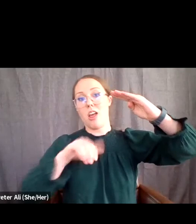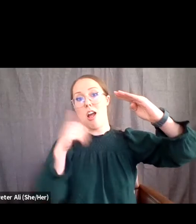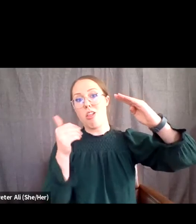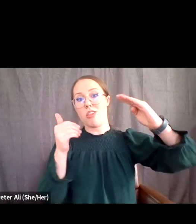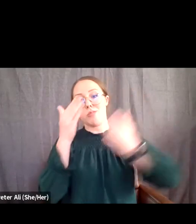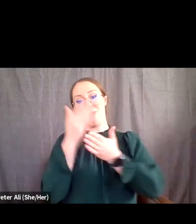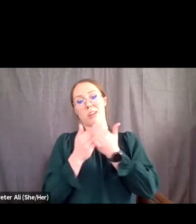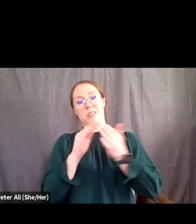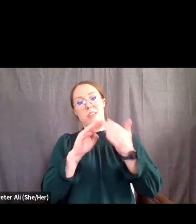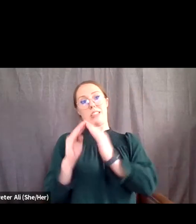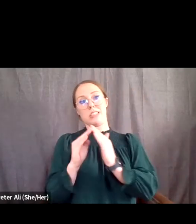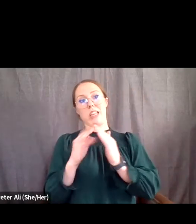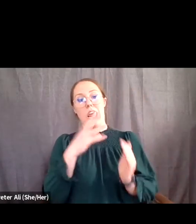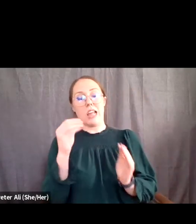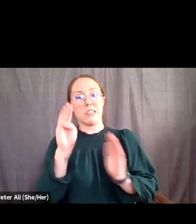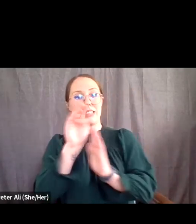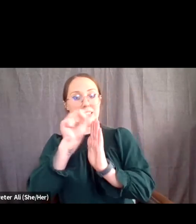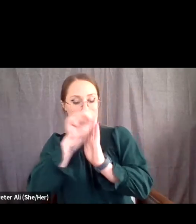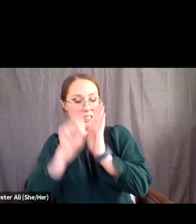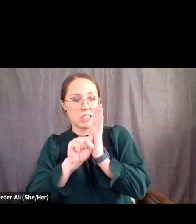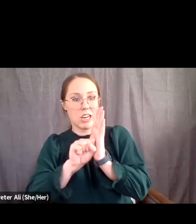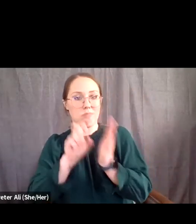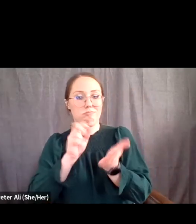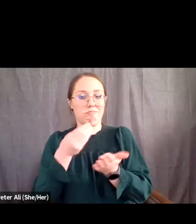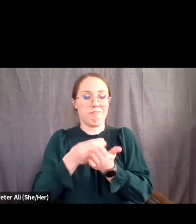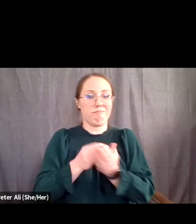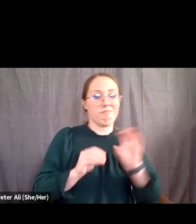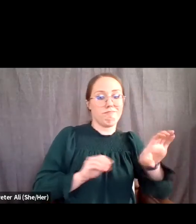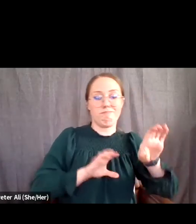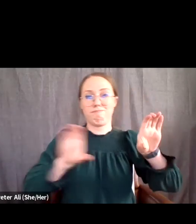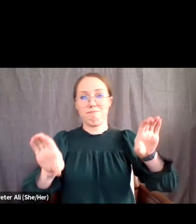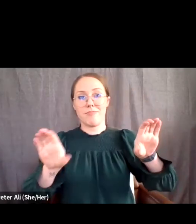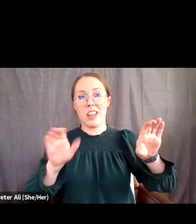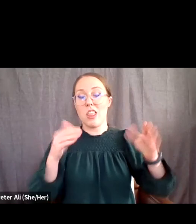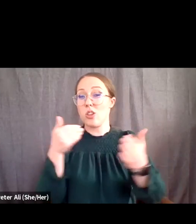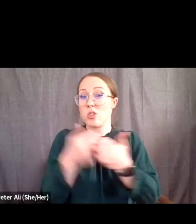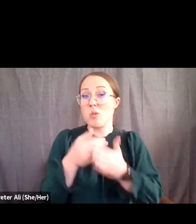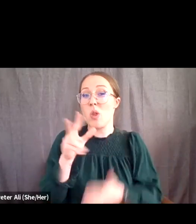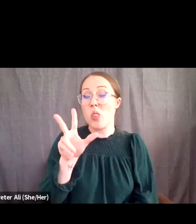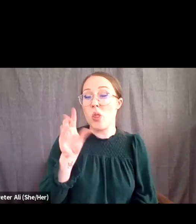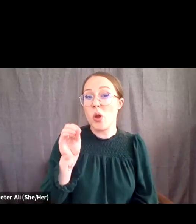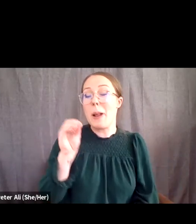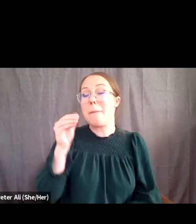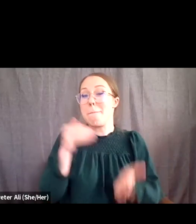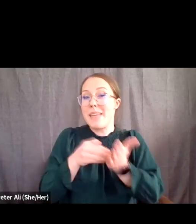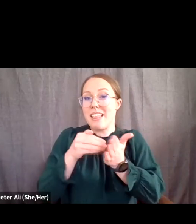state and cultural institutions received. That's close to $30 million that